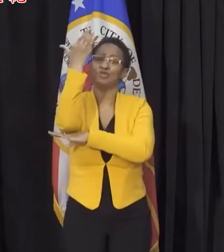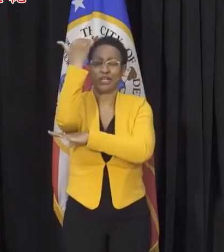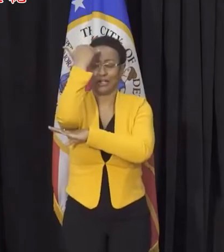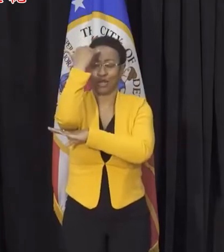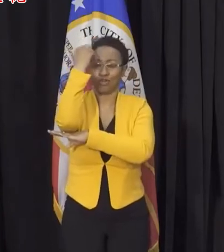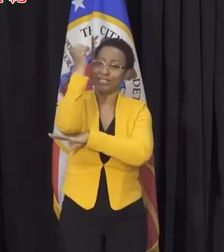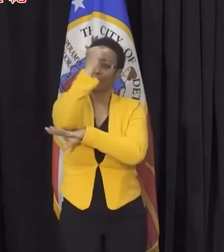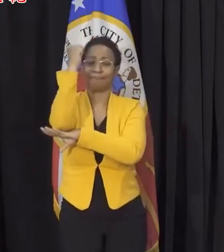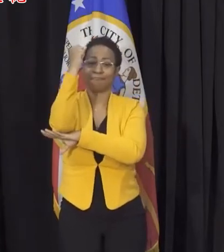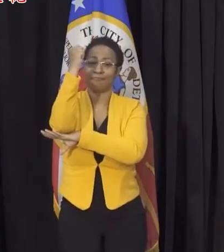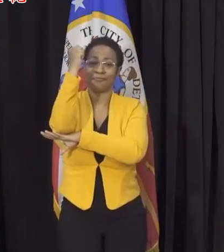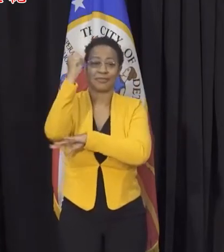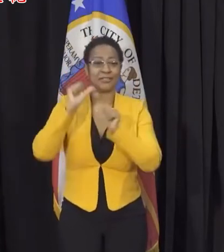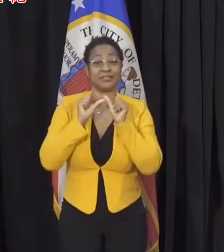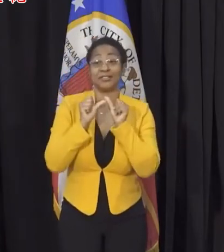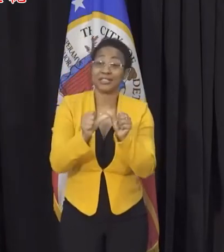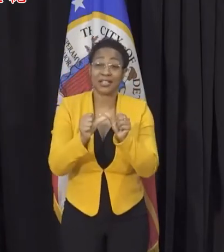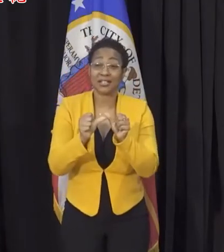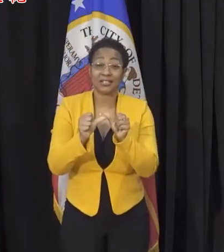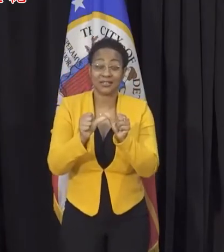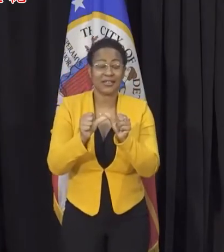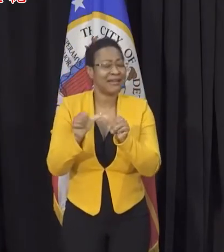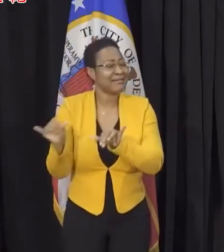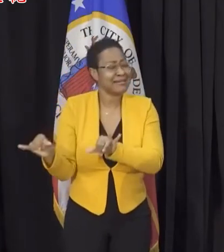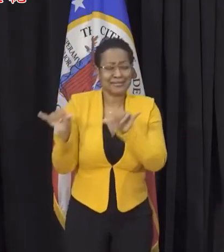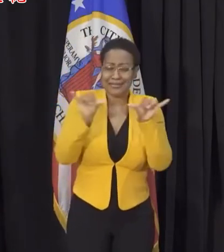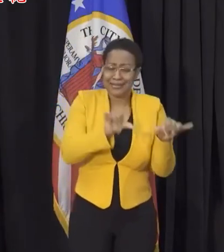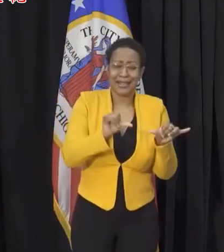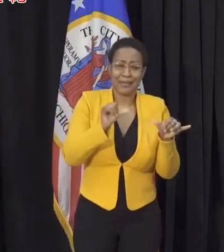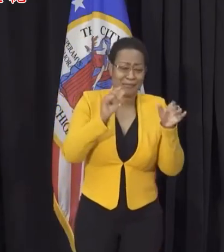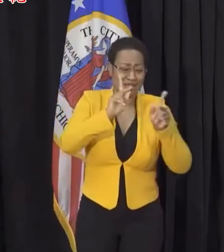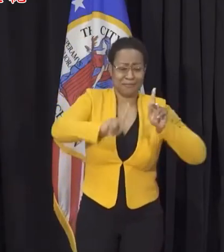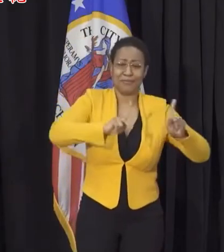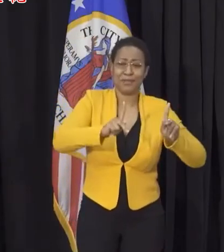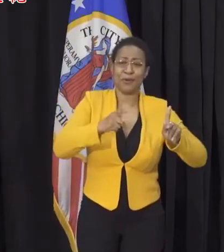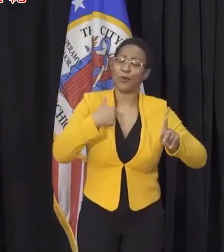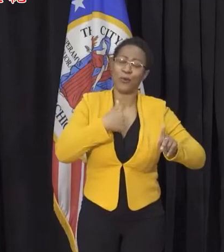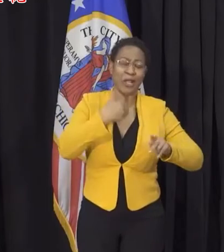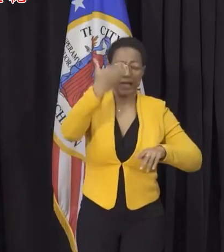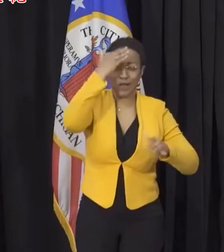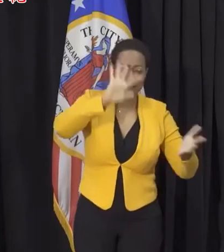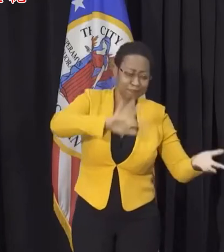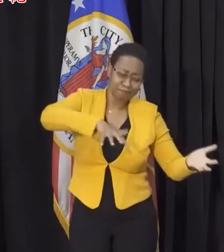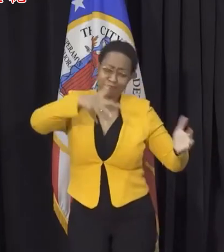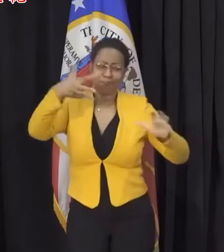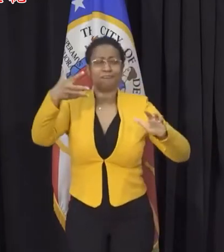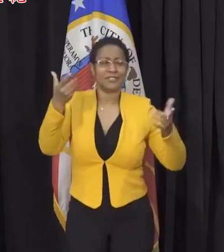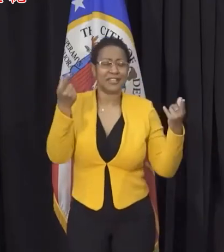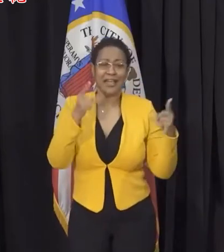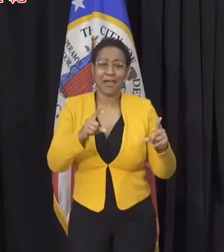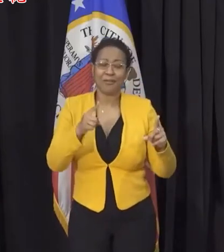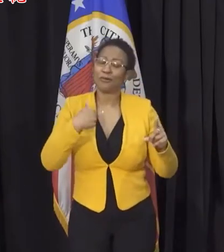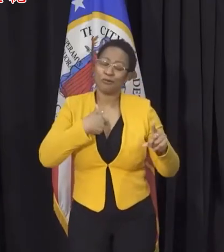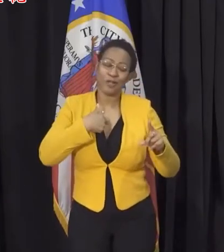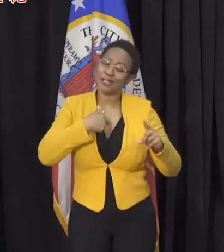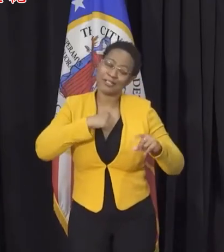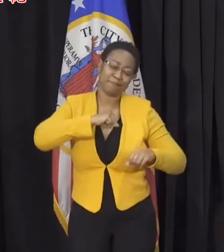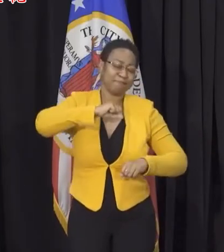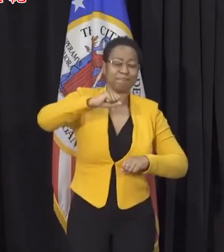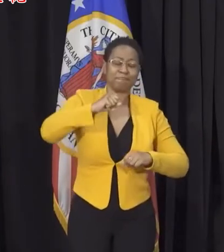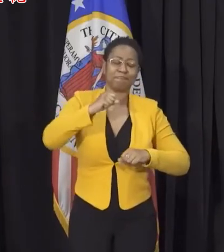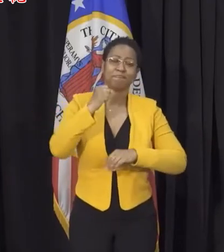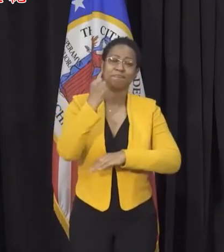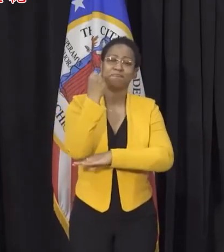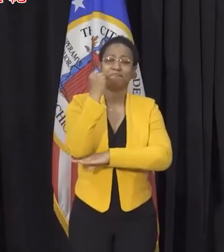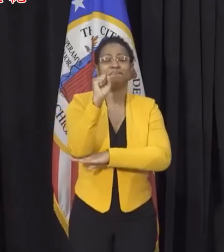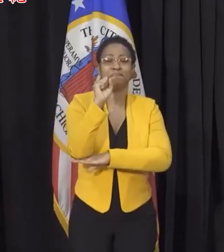is. Today we are discovering how strong we can be as a people when we come together as a village. It is